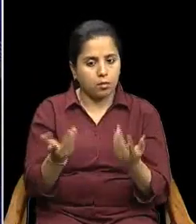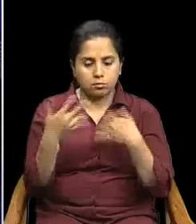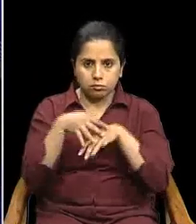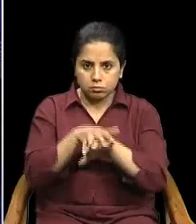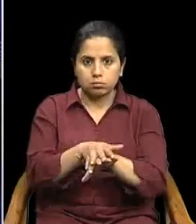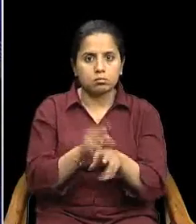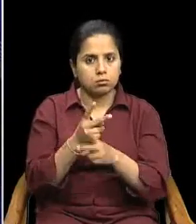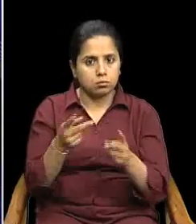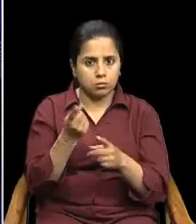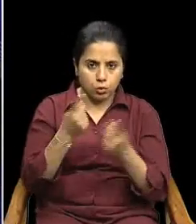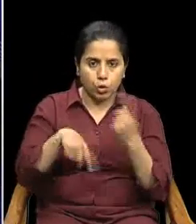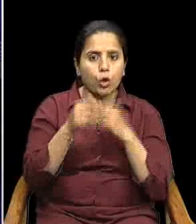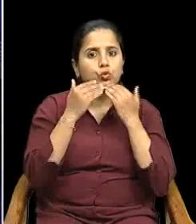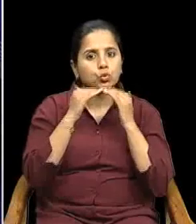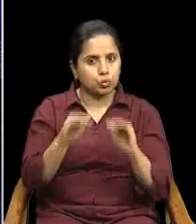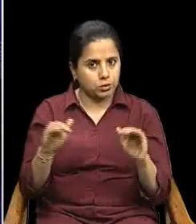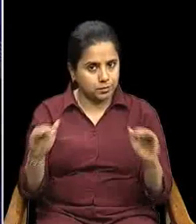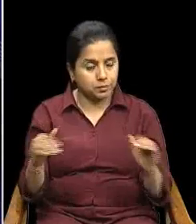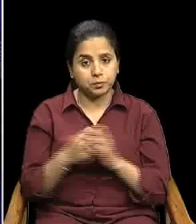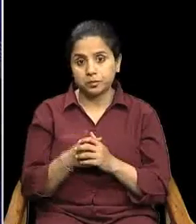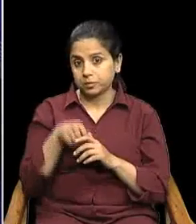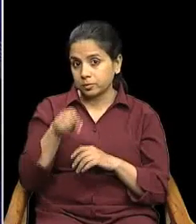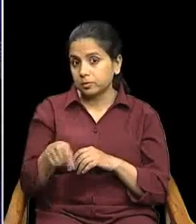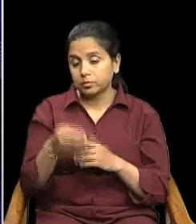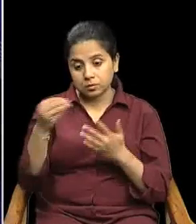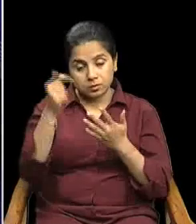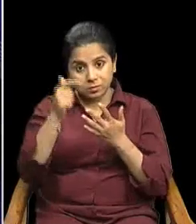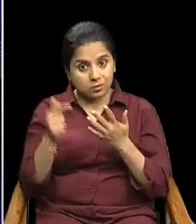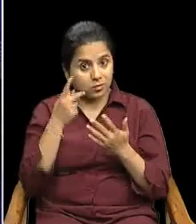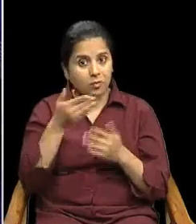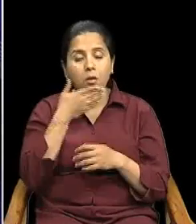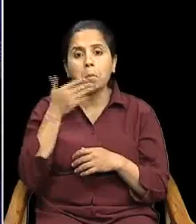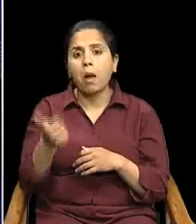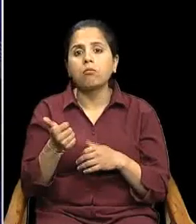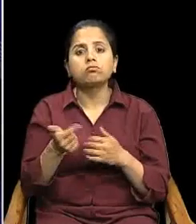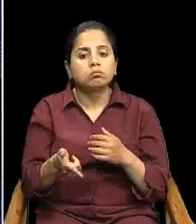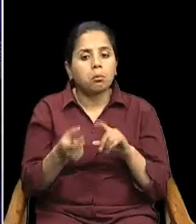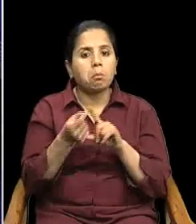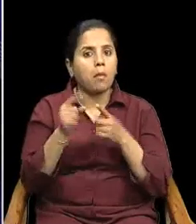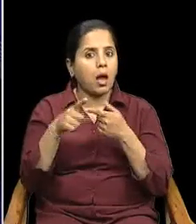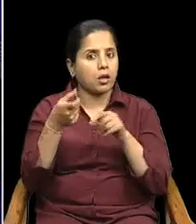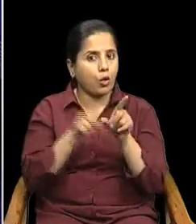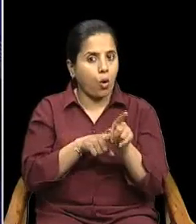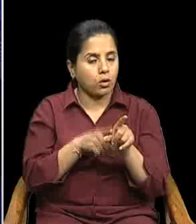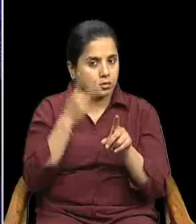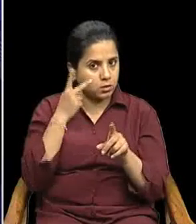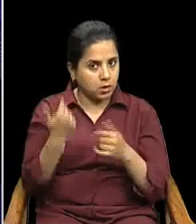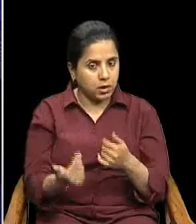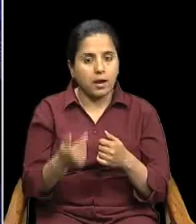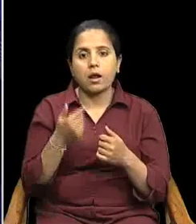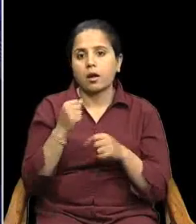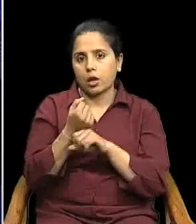integration amongst the students. So, these are the best pedagogies as far as the